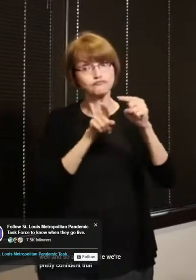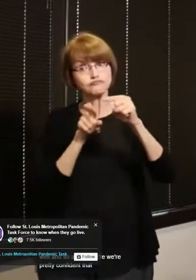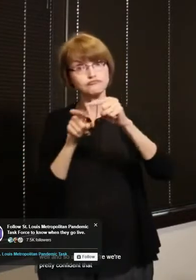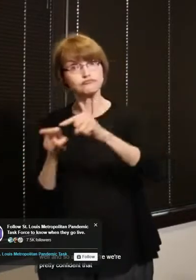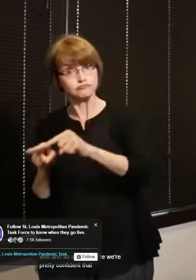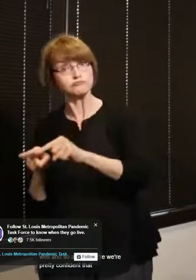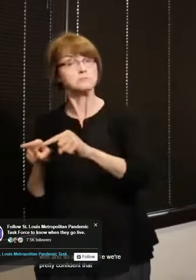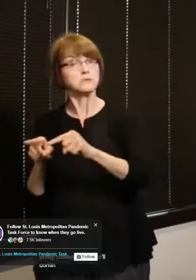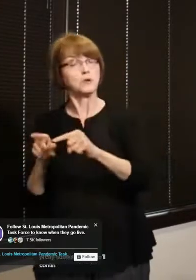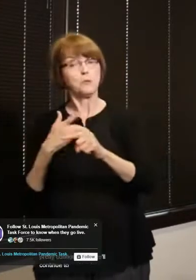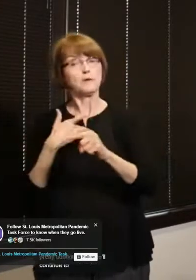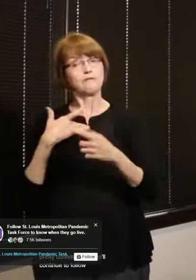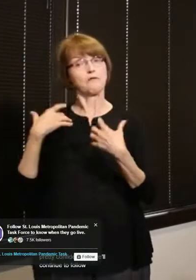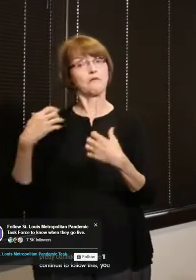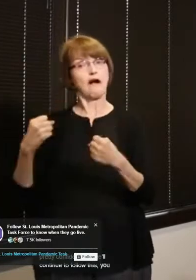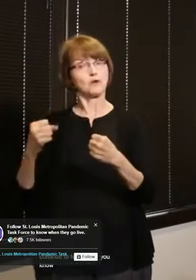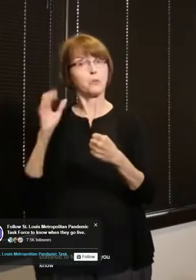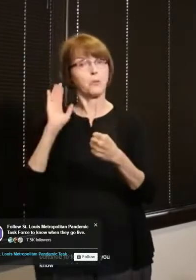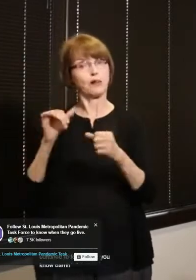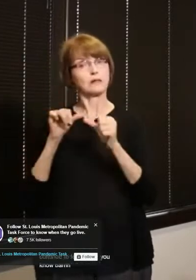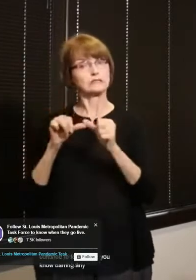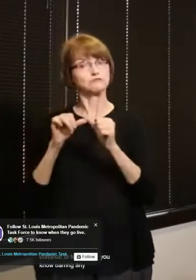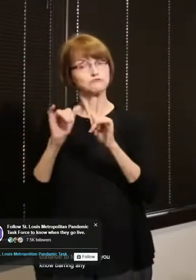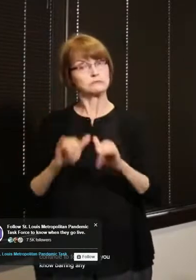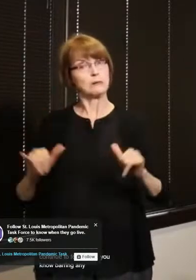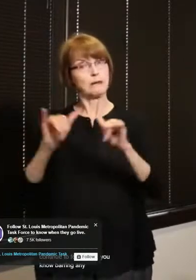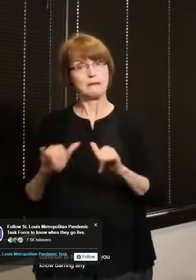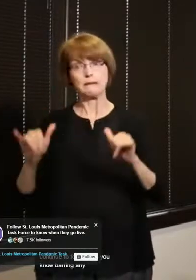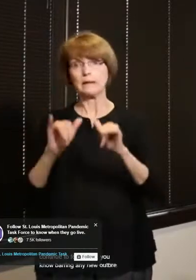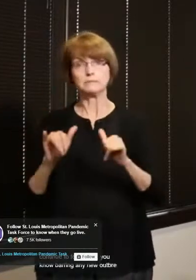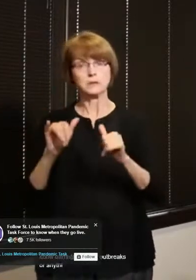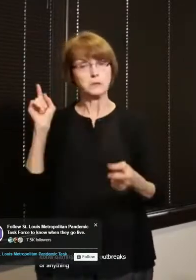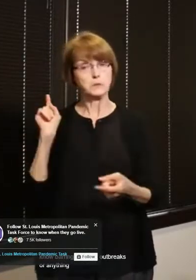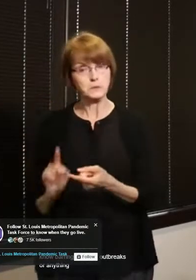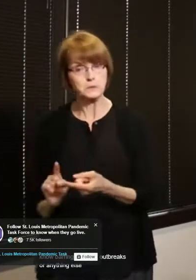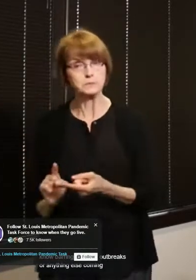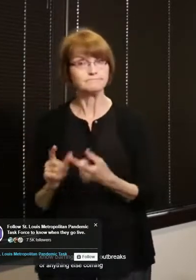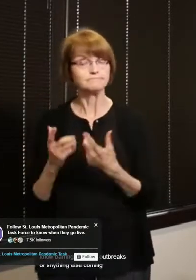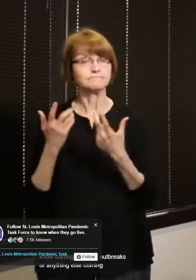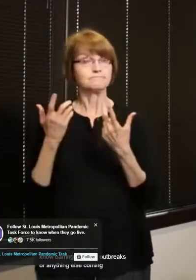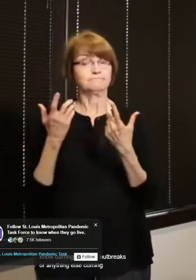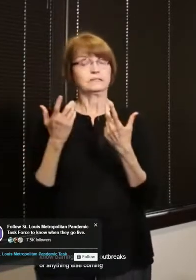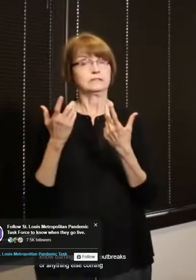we'll continue to follow this, barring any new outbreaks or anything else coming